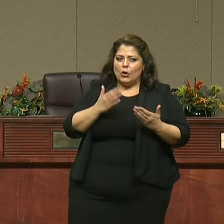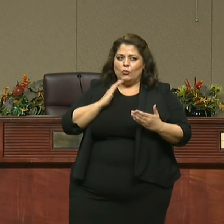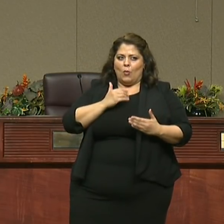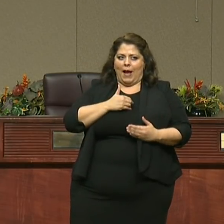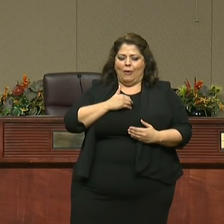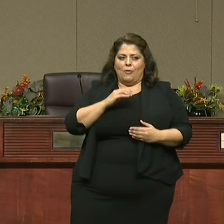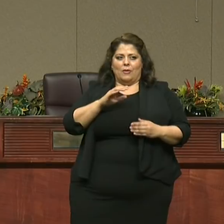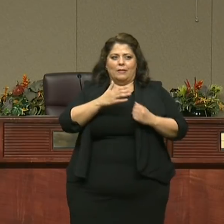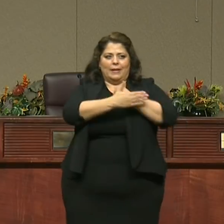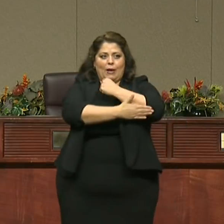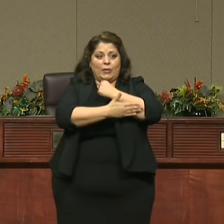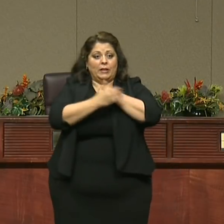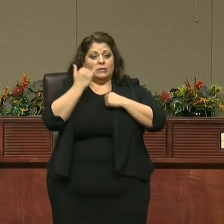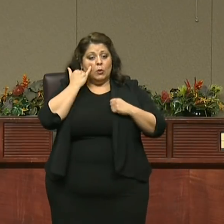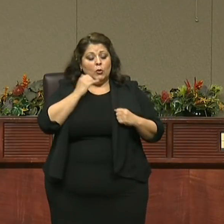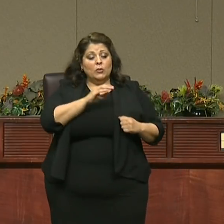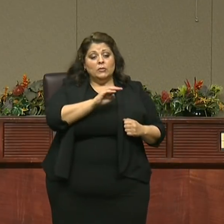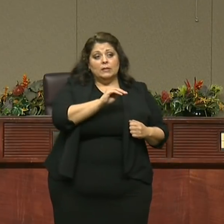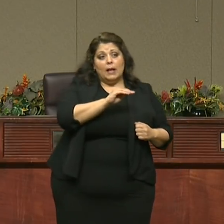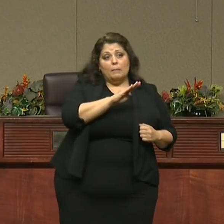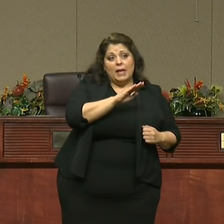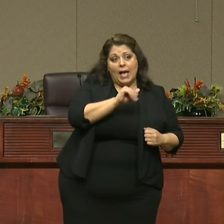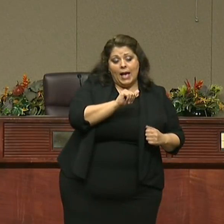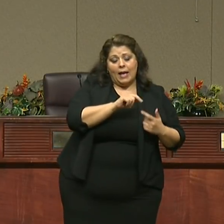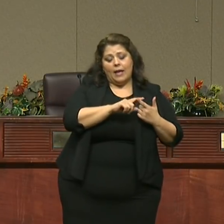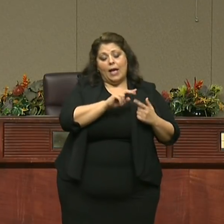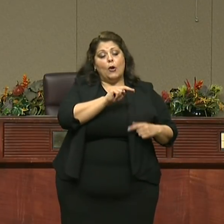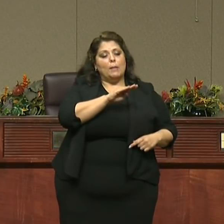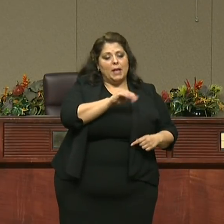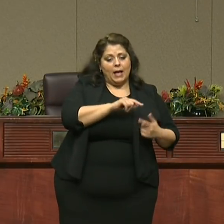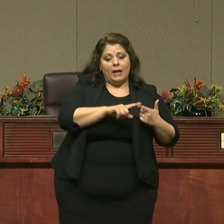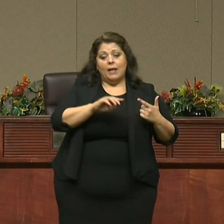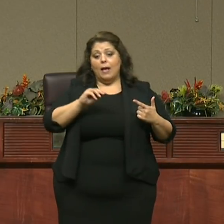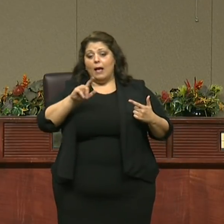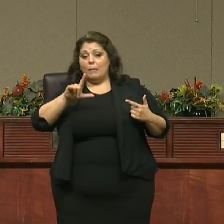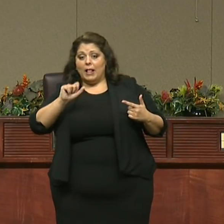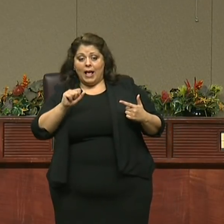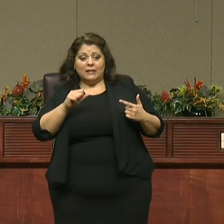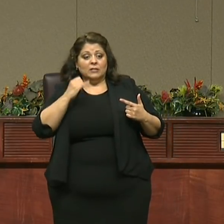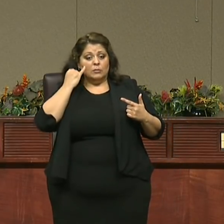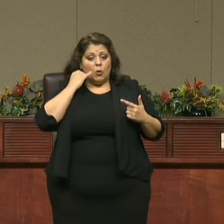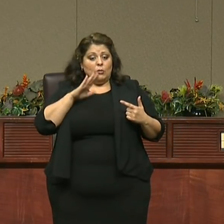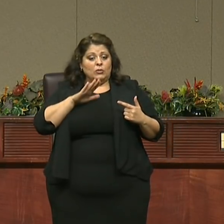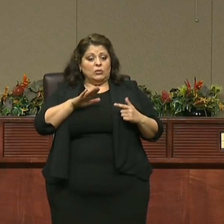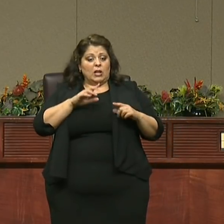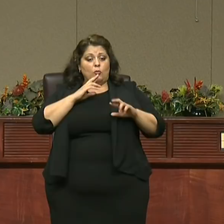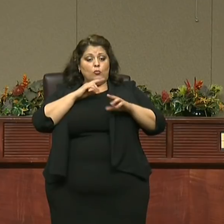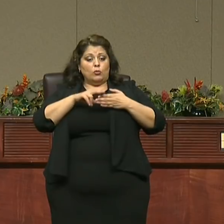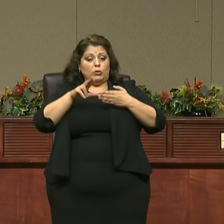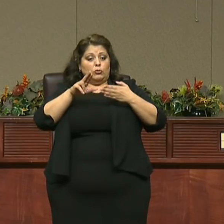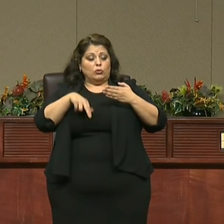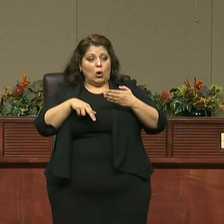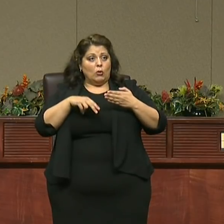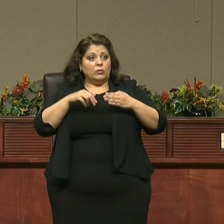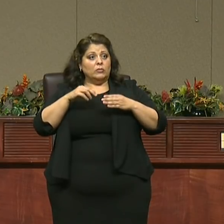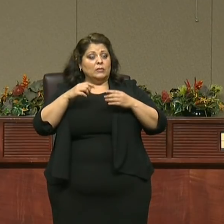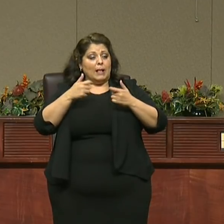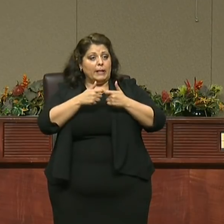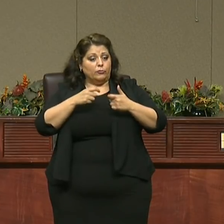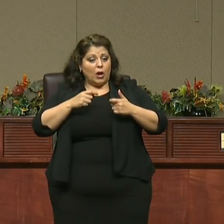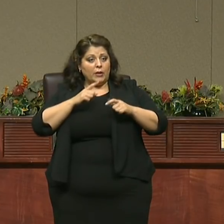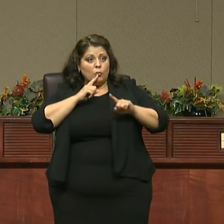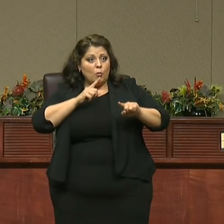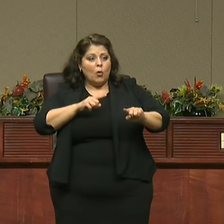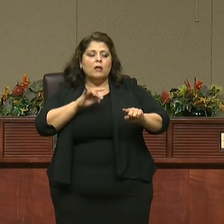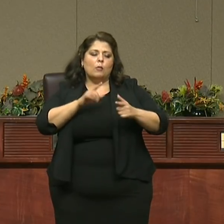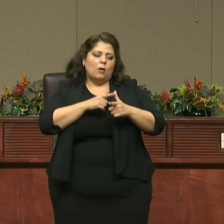the NBA and the MLS data is start being reporting electronically, then that makes sense for the high number of cases, as they